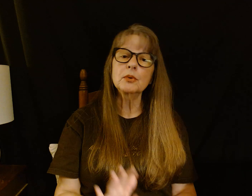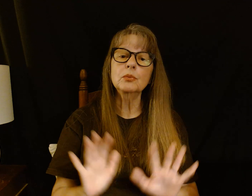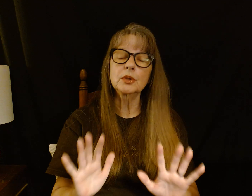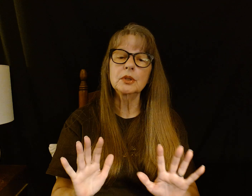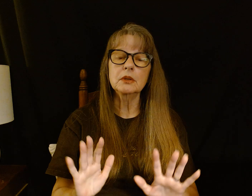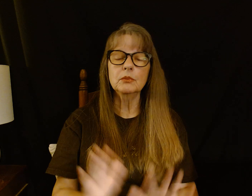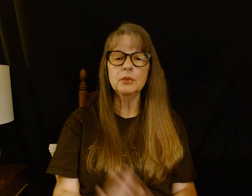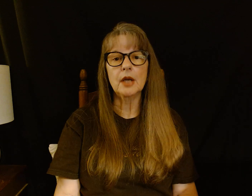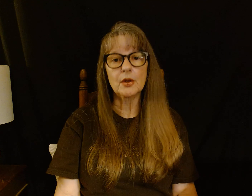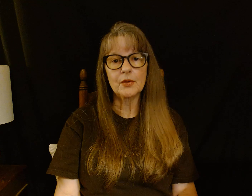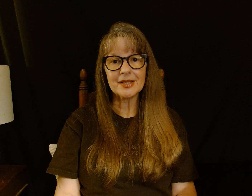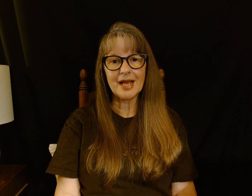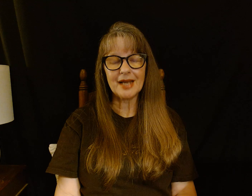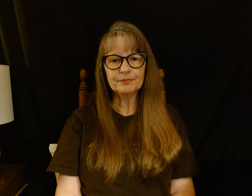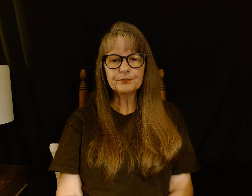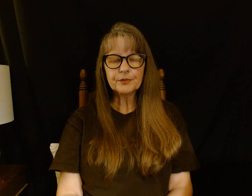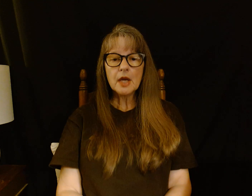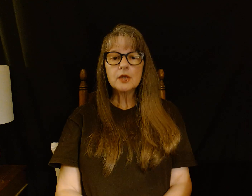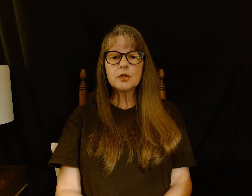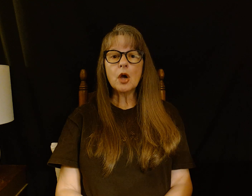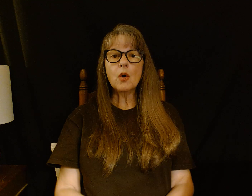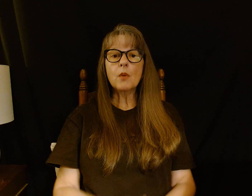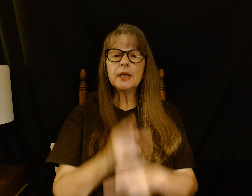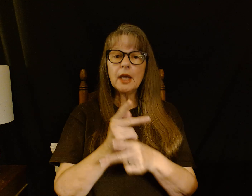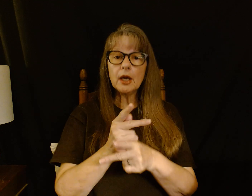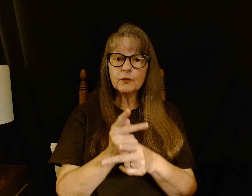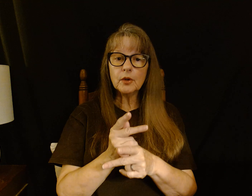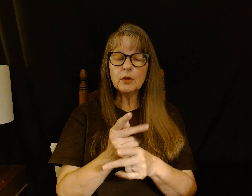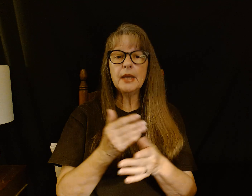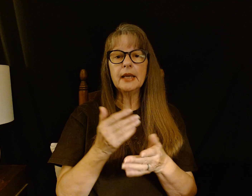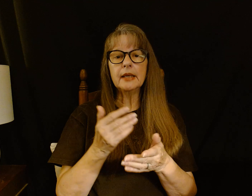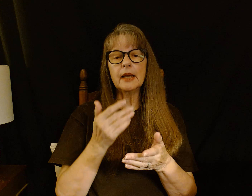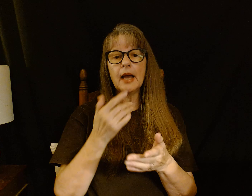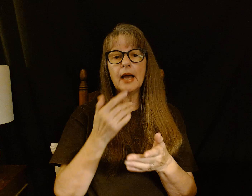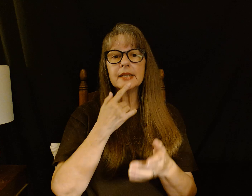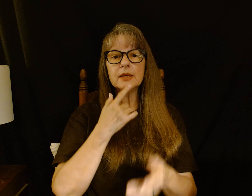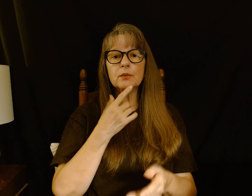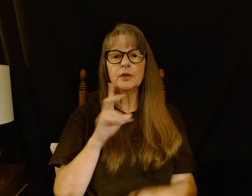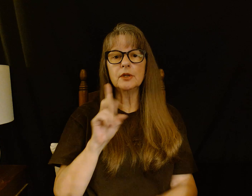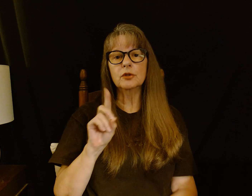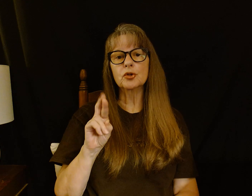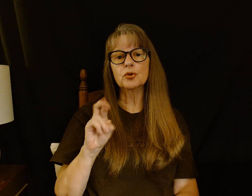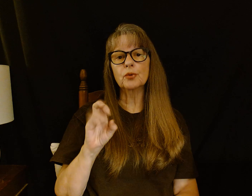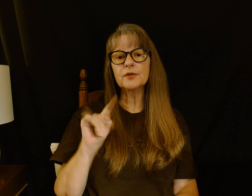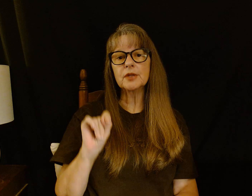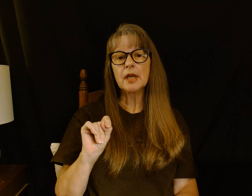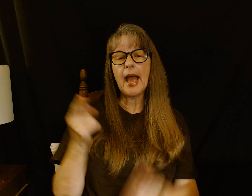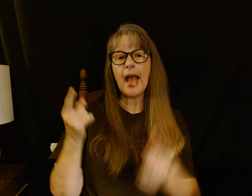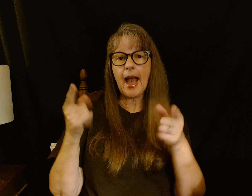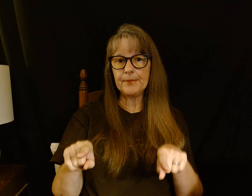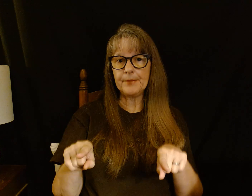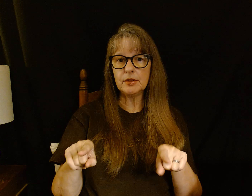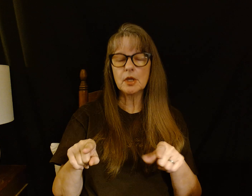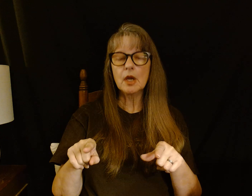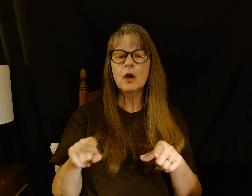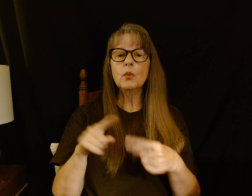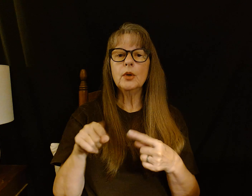would not know that sign. So be careful. And I say the drift happens when